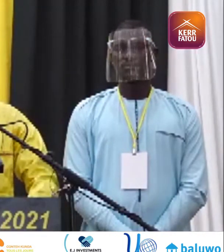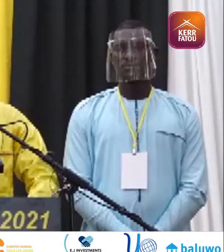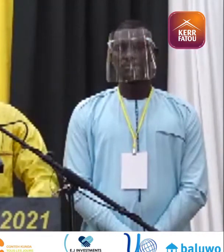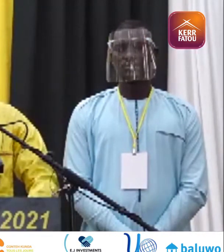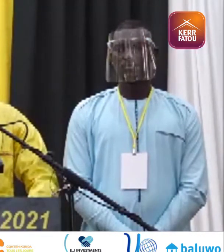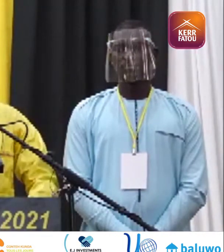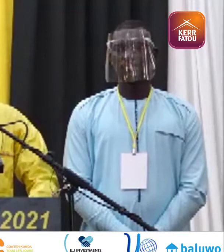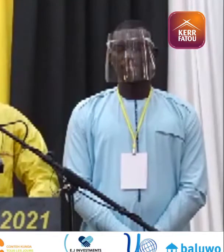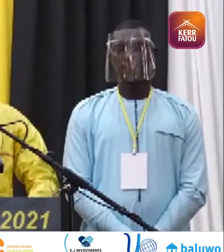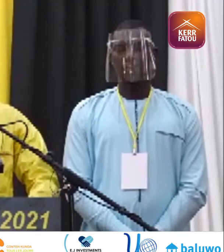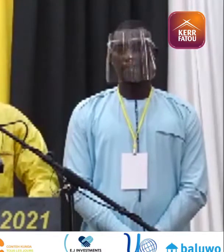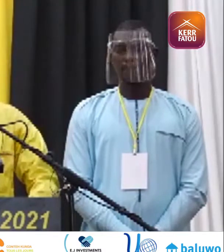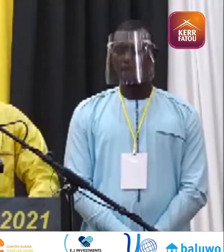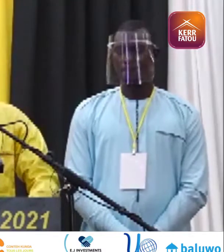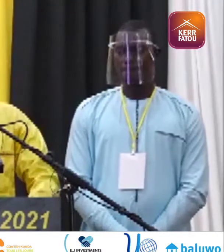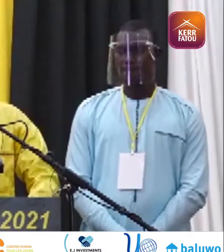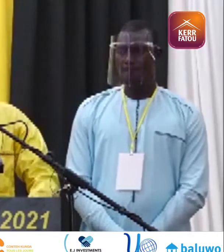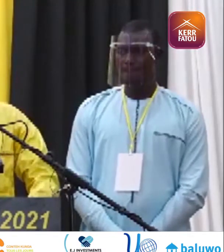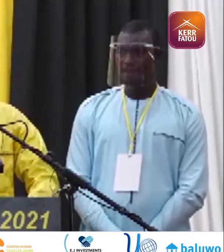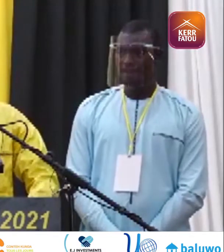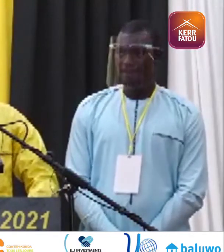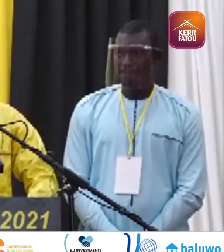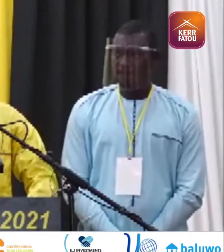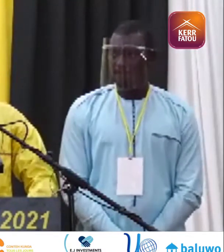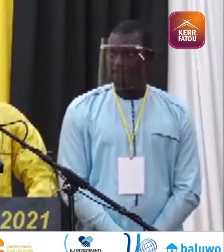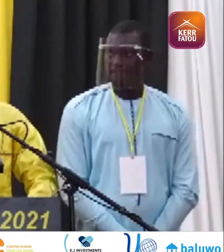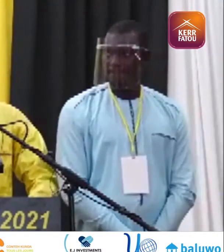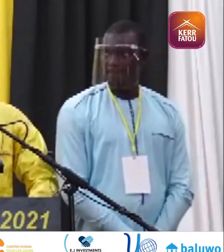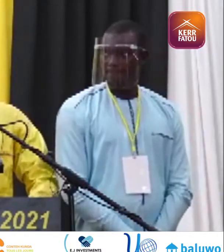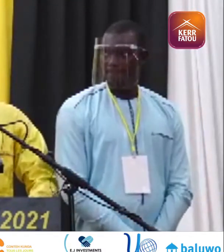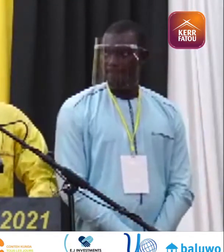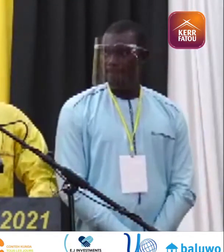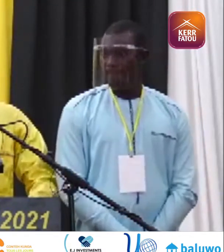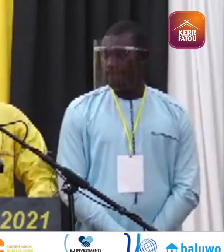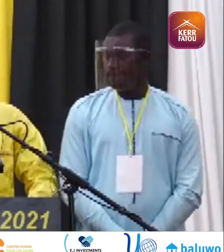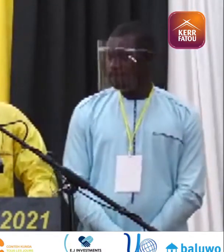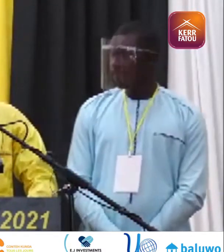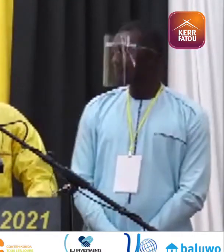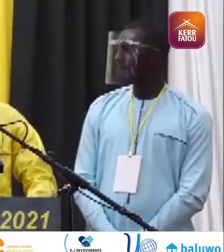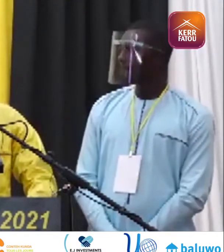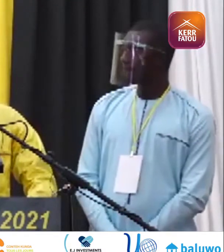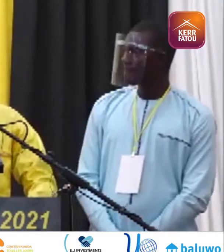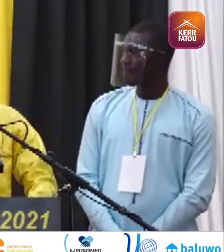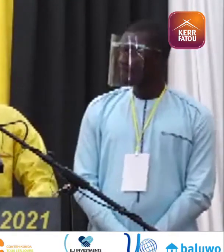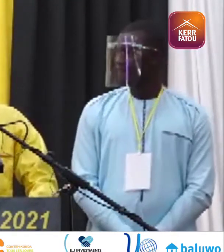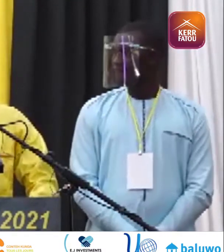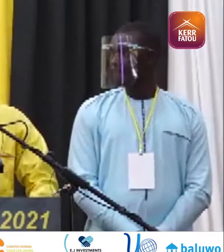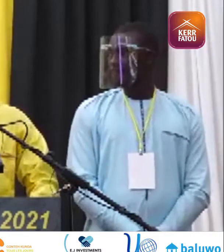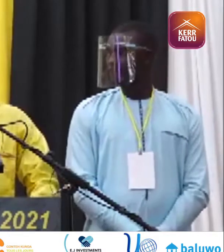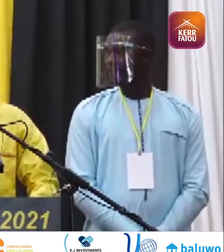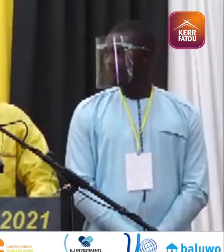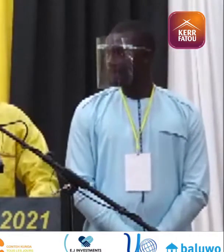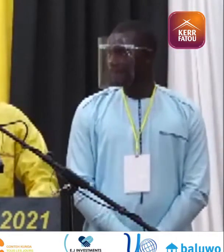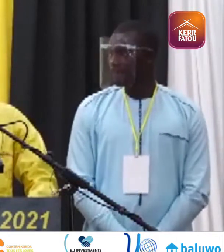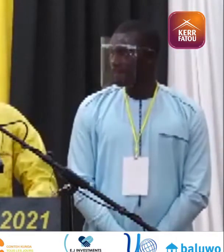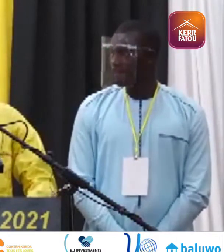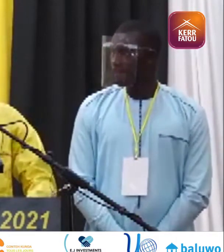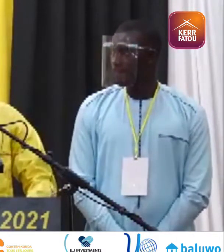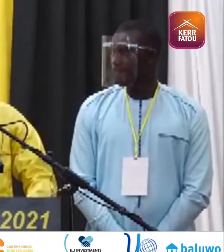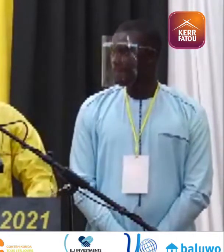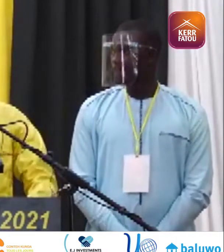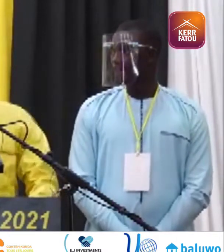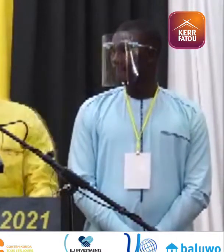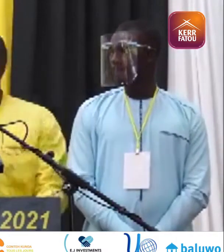nyin sanji fulo min tambita. Abina wale itandila teng ay kumandiro ke ko Honorable Amadou Sané asina ay itandiro ke